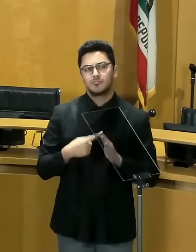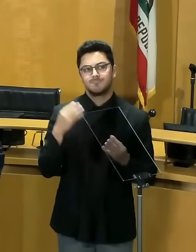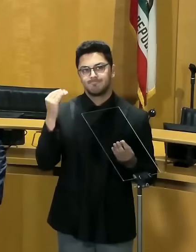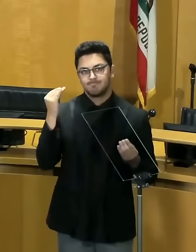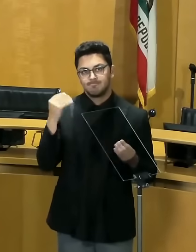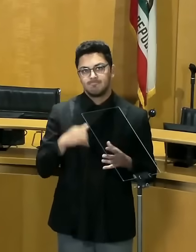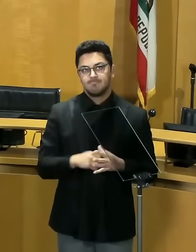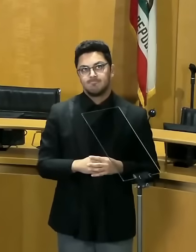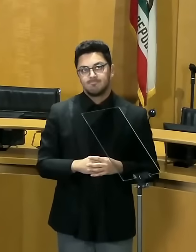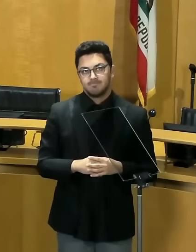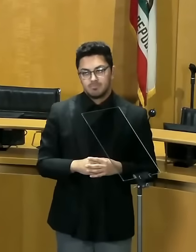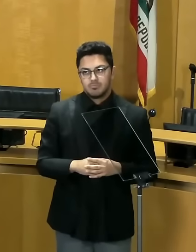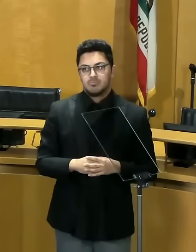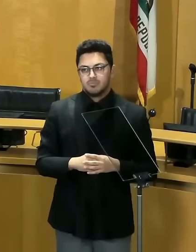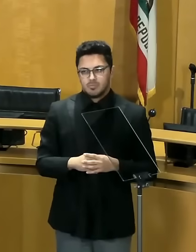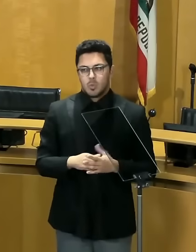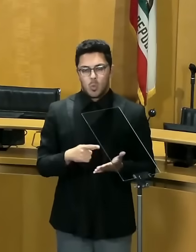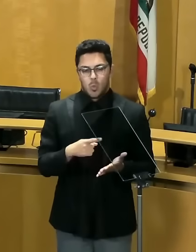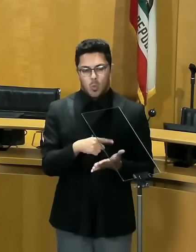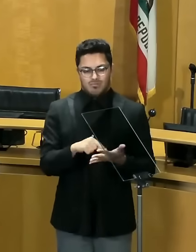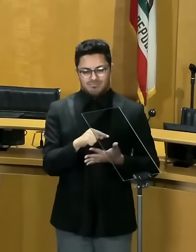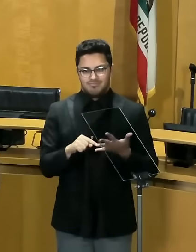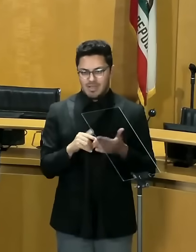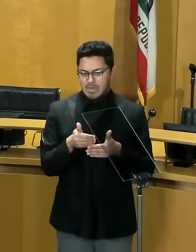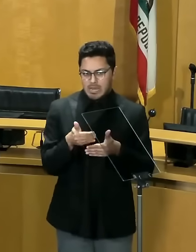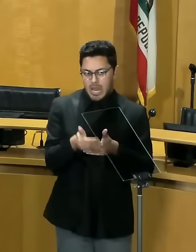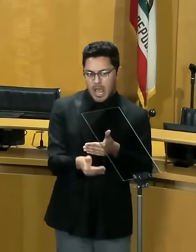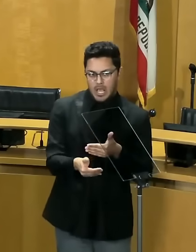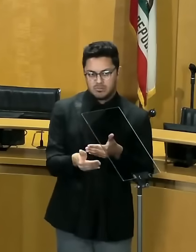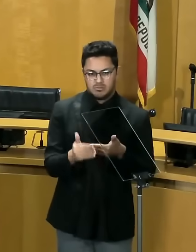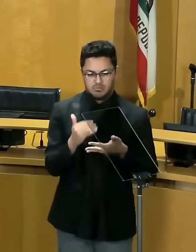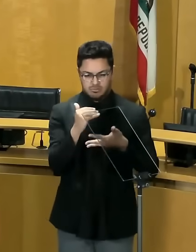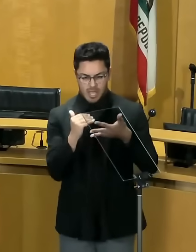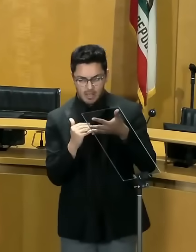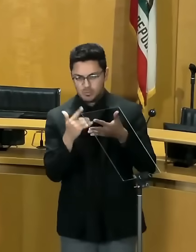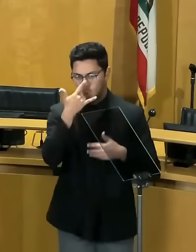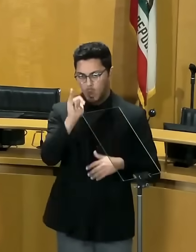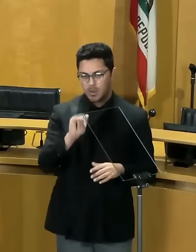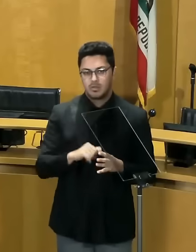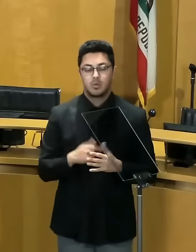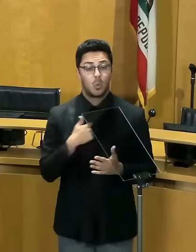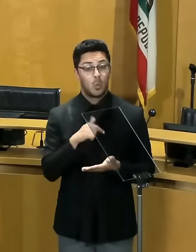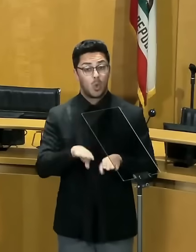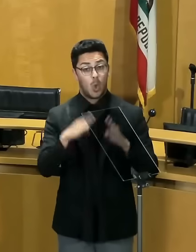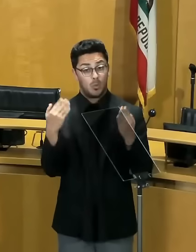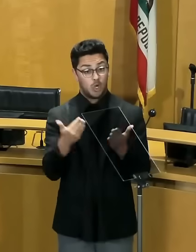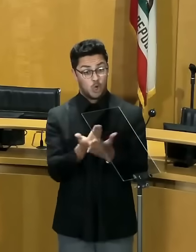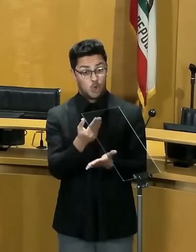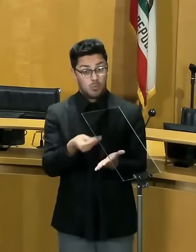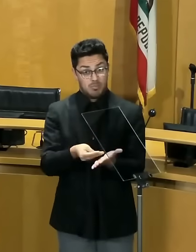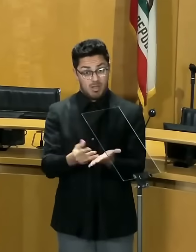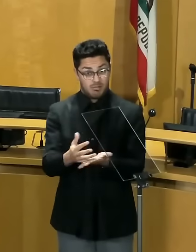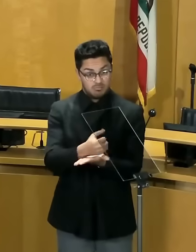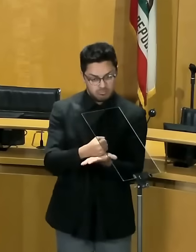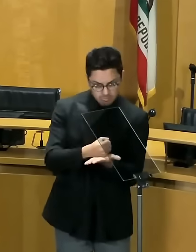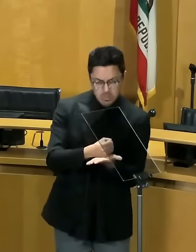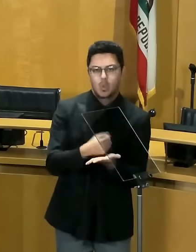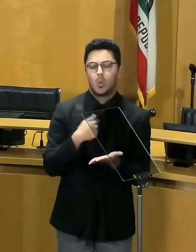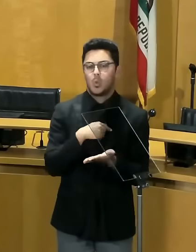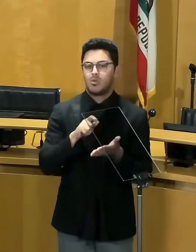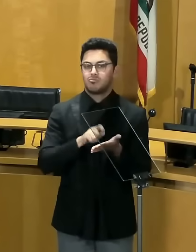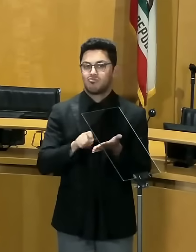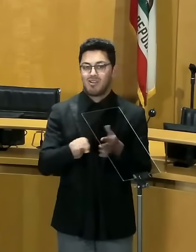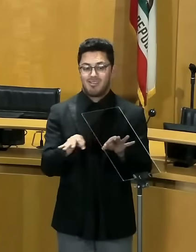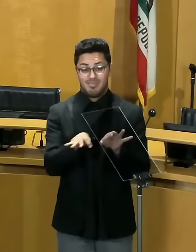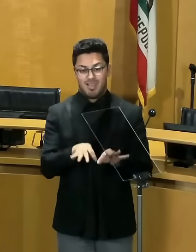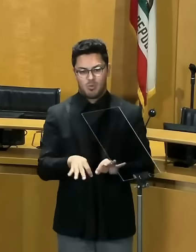think about what the next steps would be. We open up this new stream of revenue. We write language